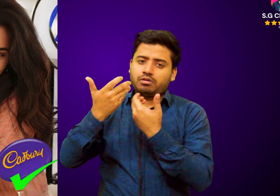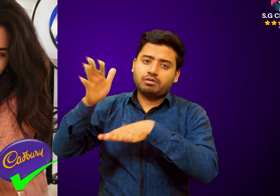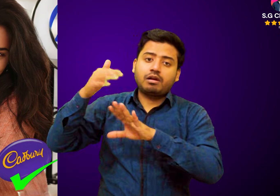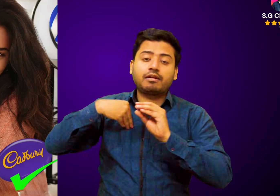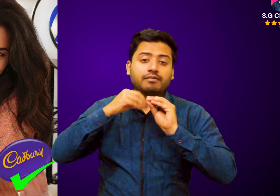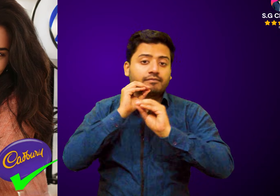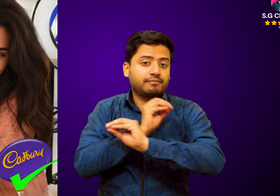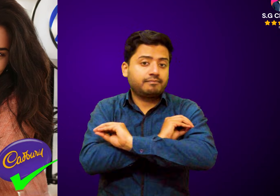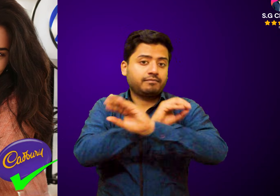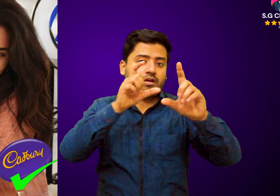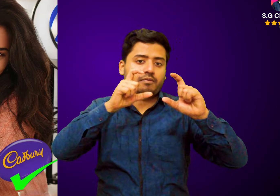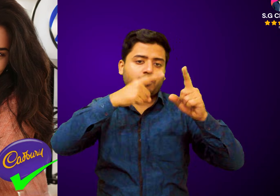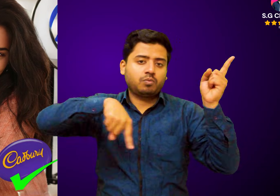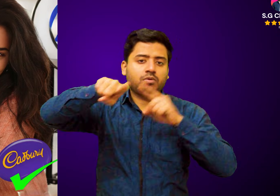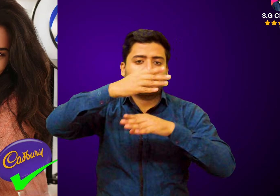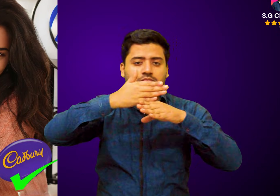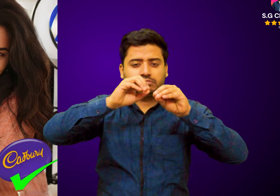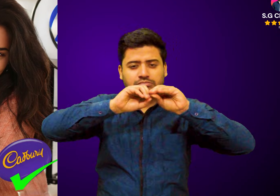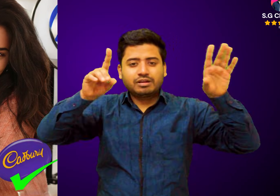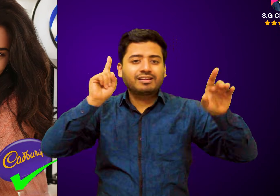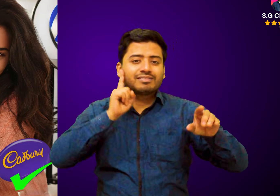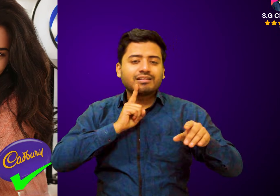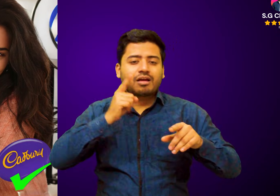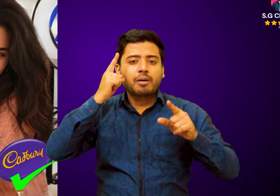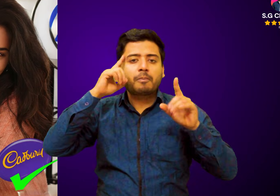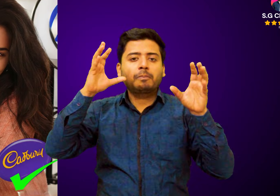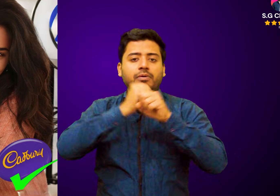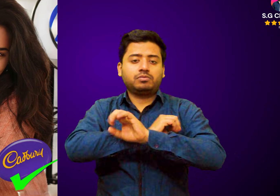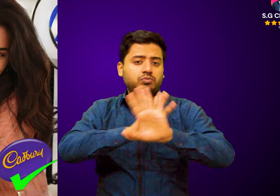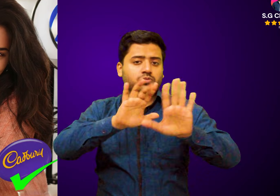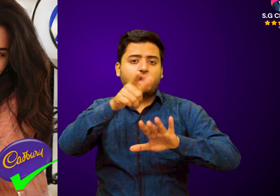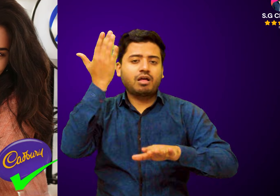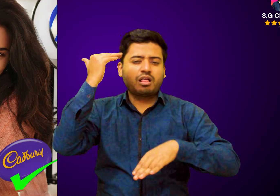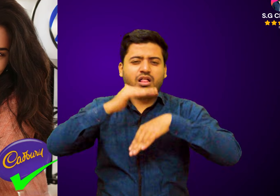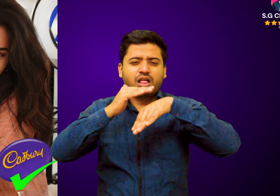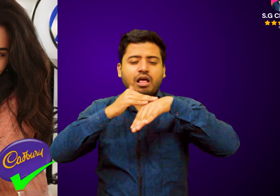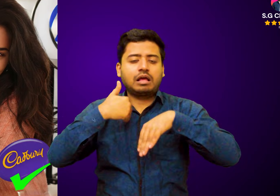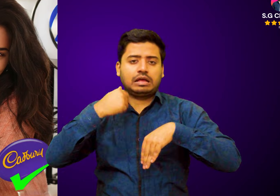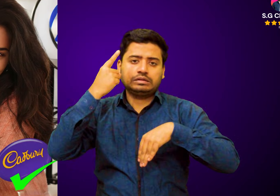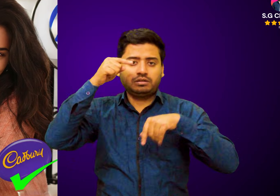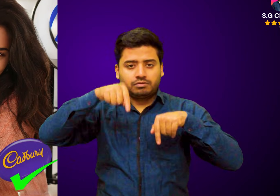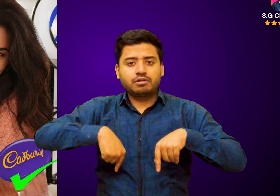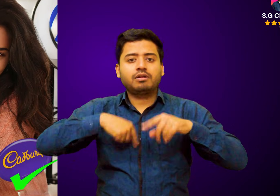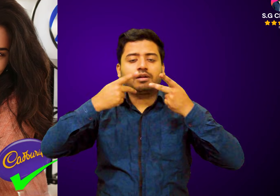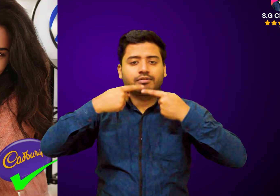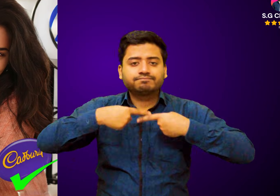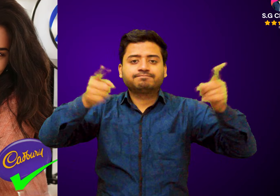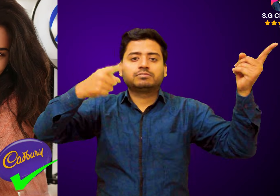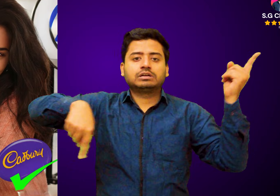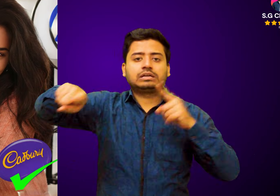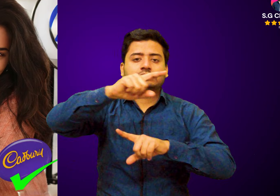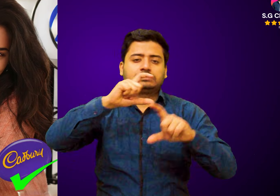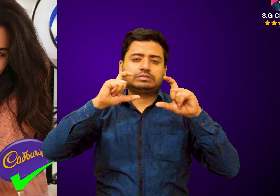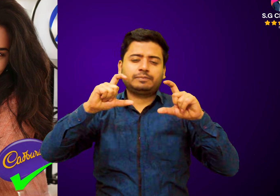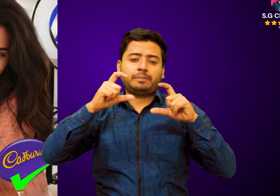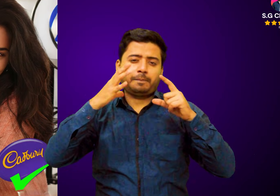for a simple, immediate sugar fix, or the high-end option for a richer, more nuanced experience. Cheap